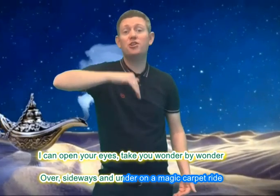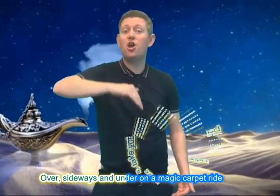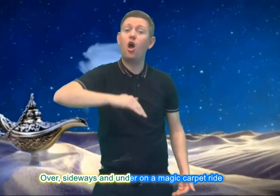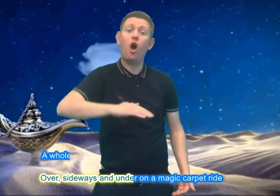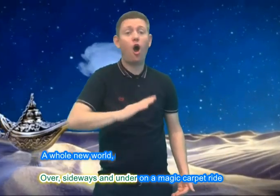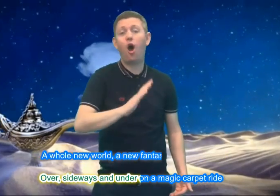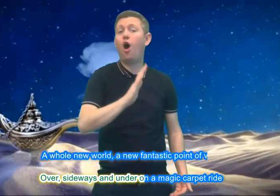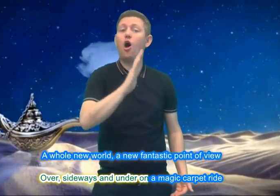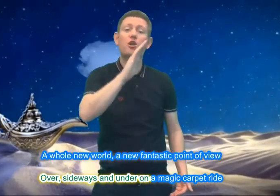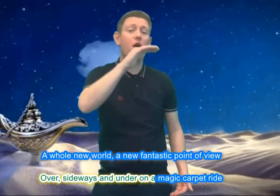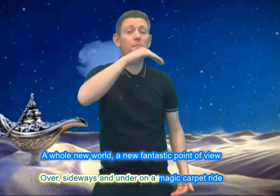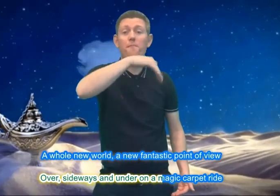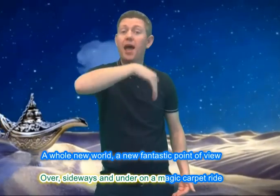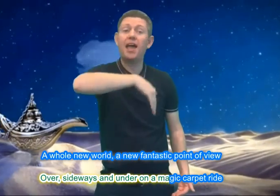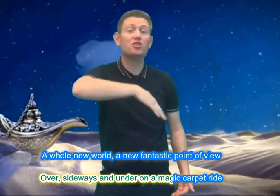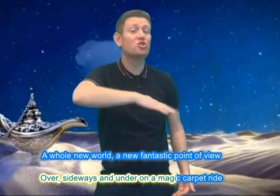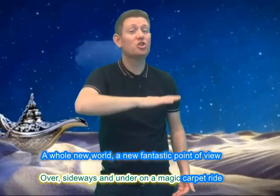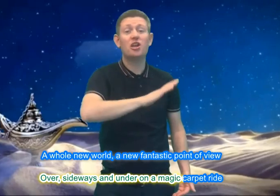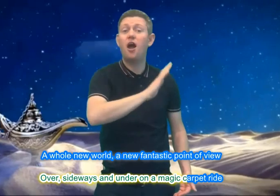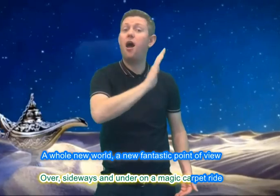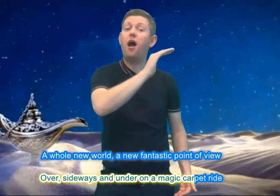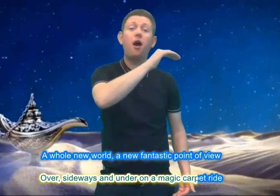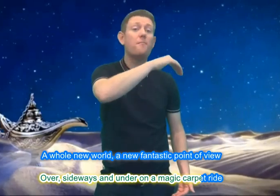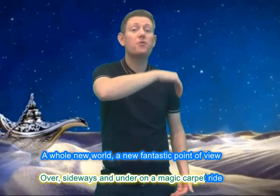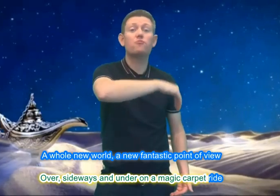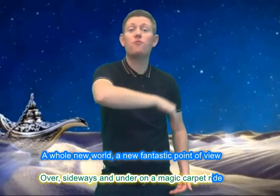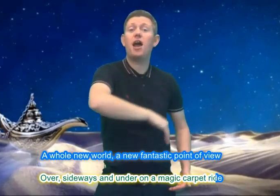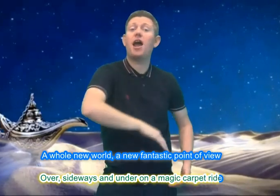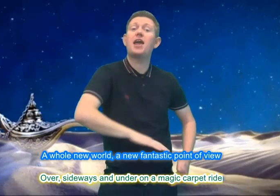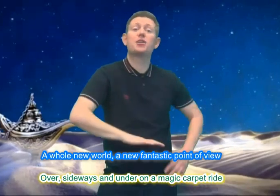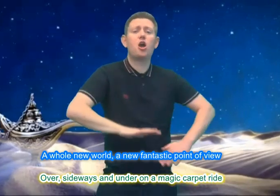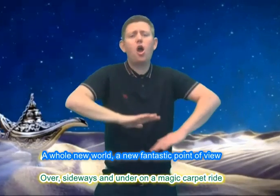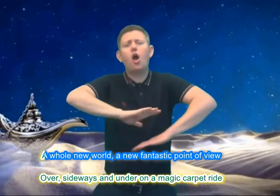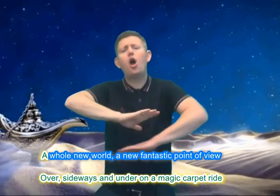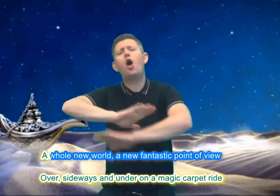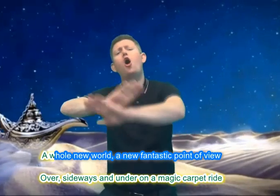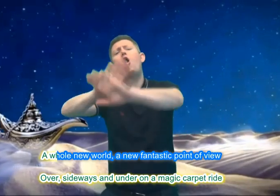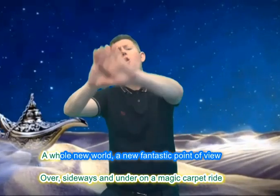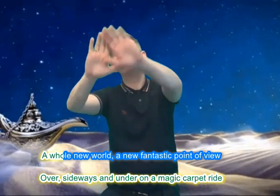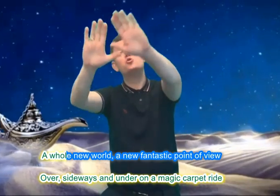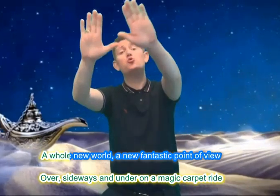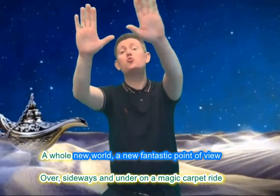under, on a magic carpet ride. A whole new